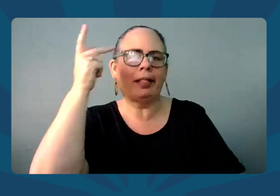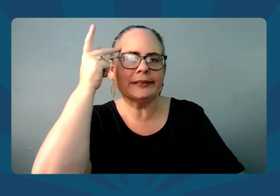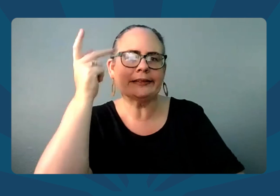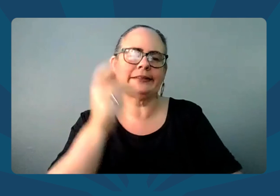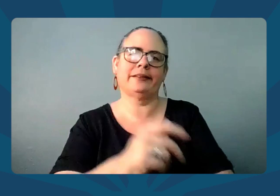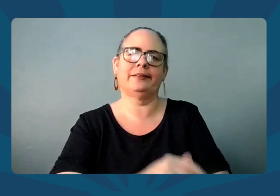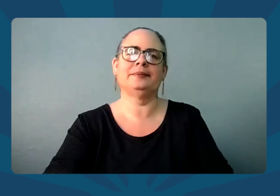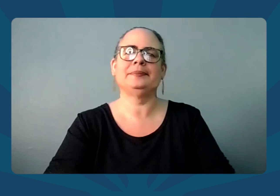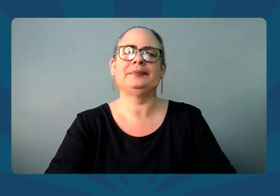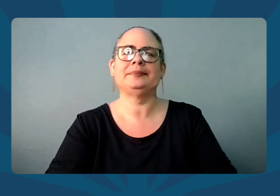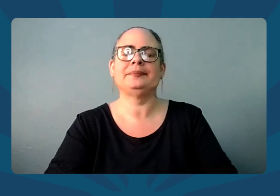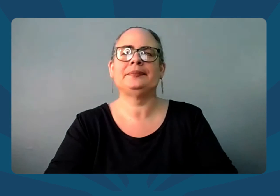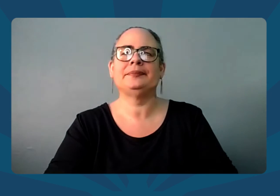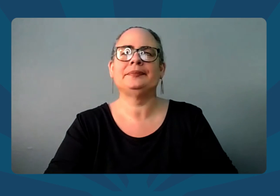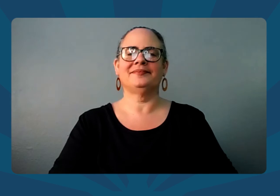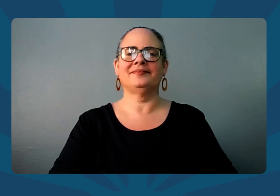politics.